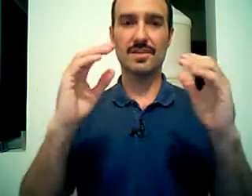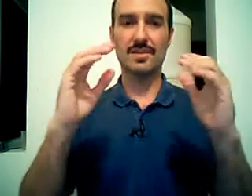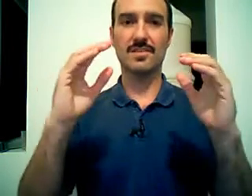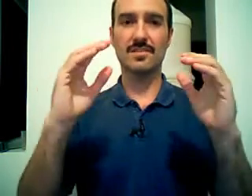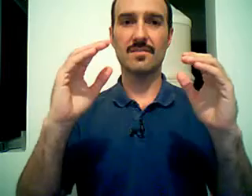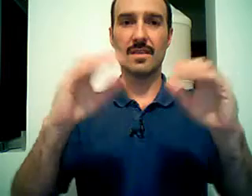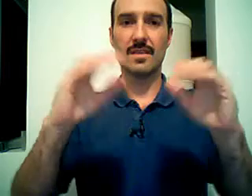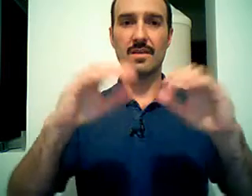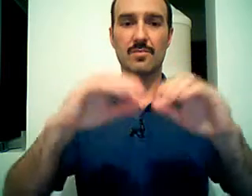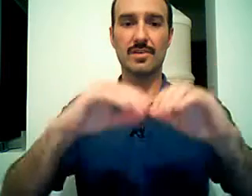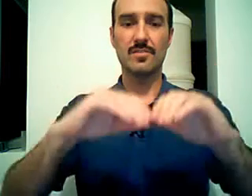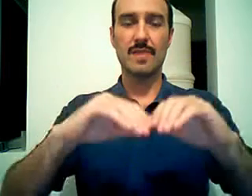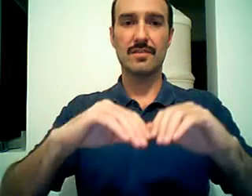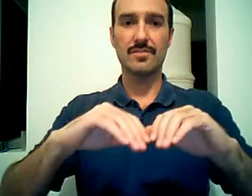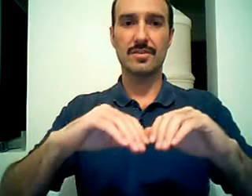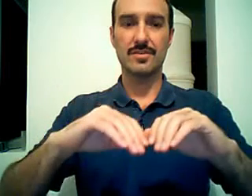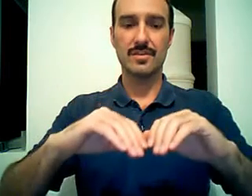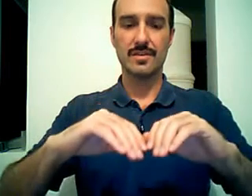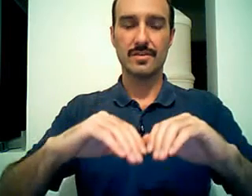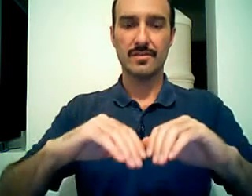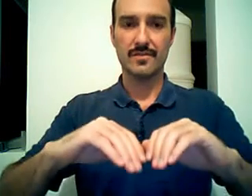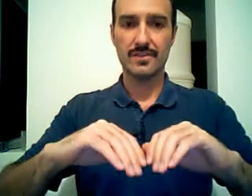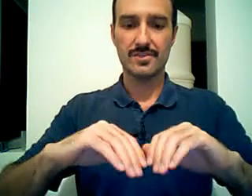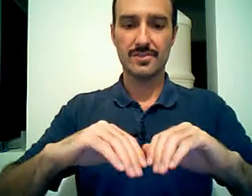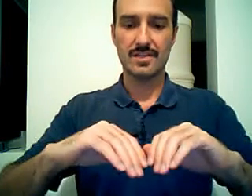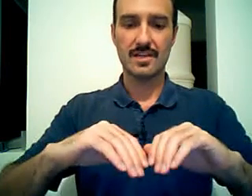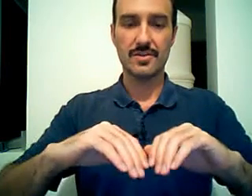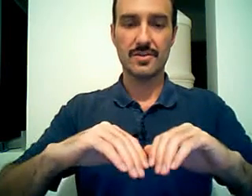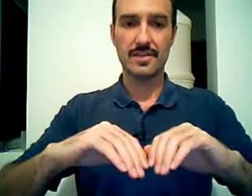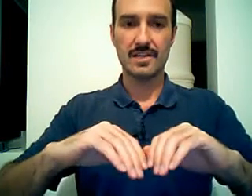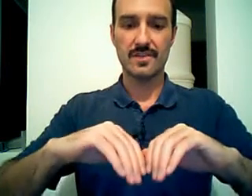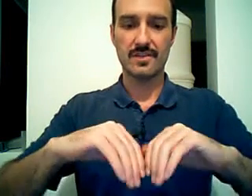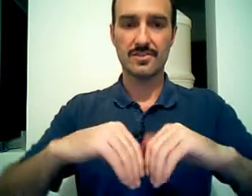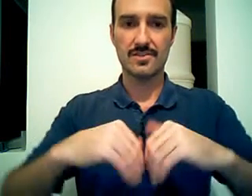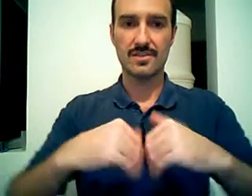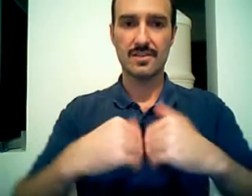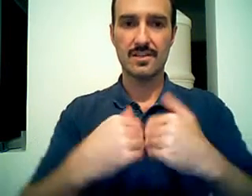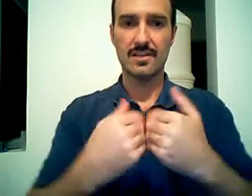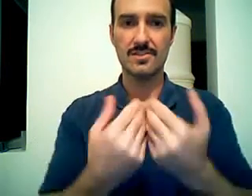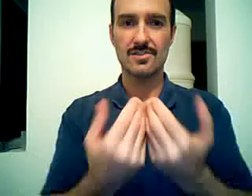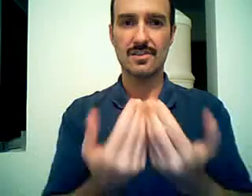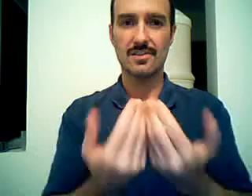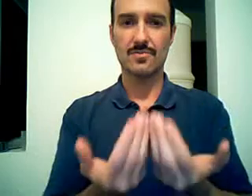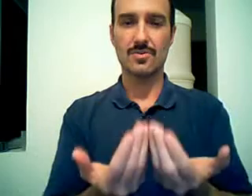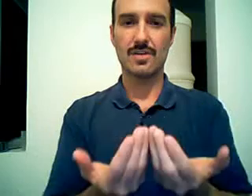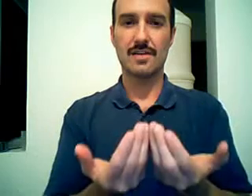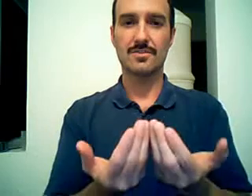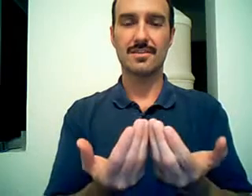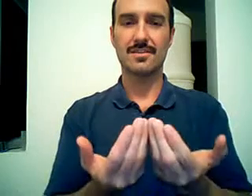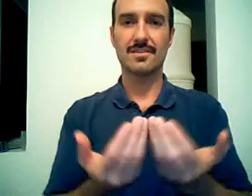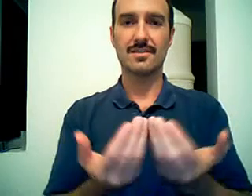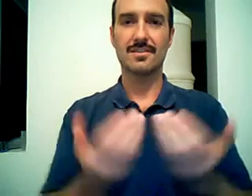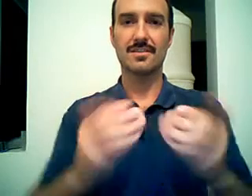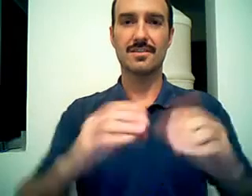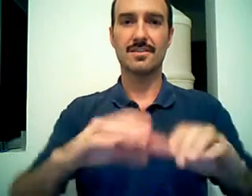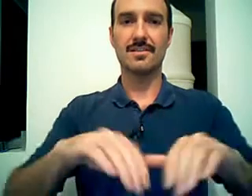anything. Bring the back of your fingers together, your index fingers, and then just let it roll out. And that's a